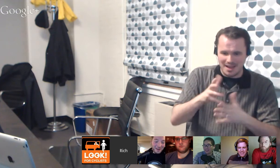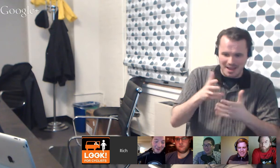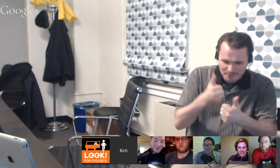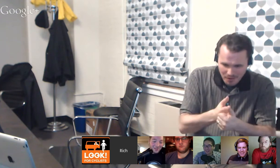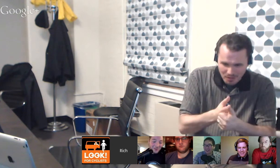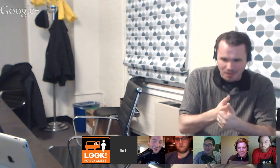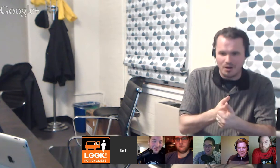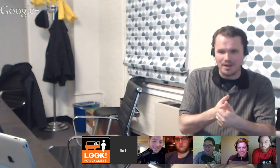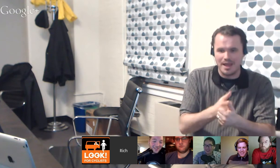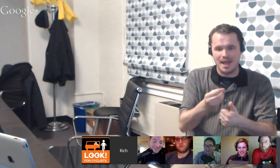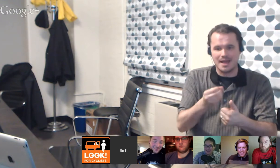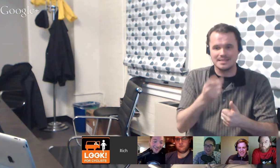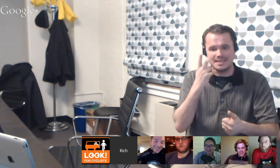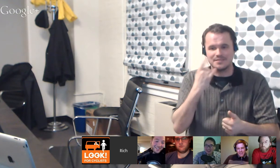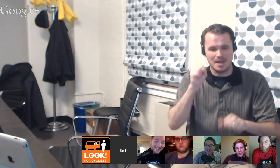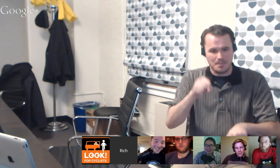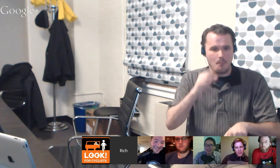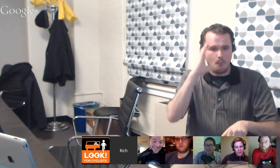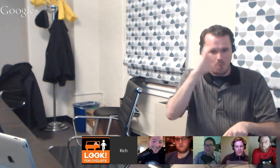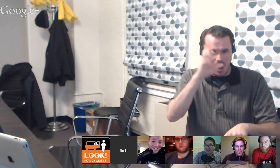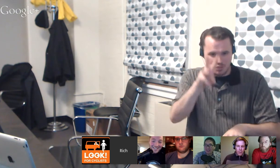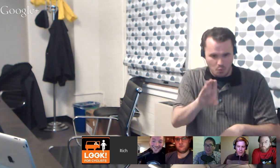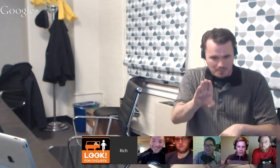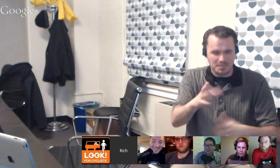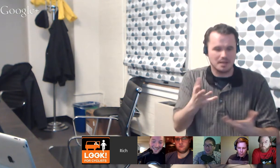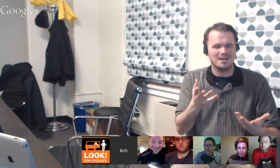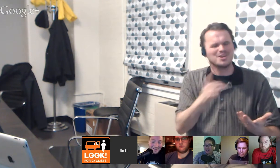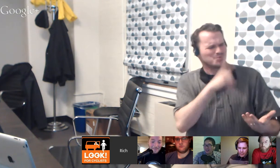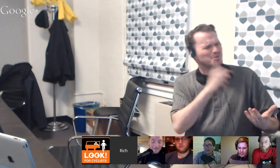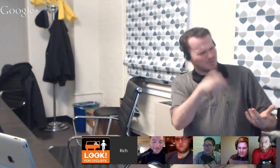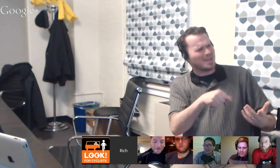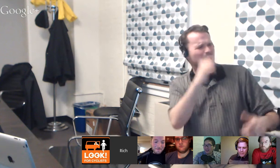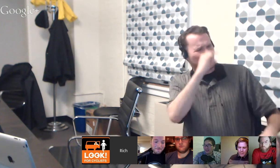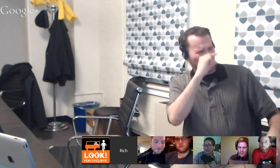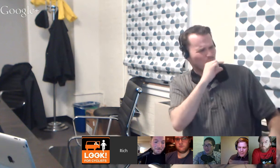if they can browse their own website with it, right? Sure. And of course you can Google